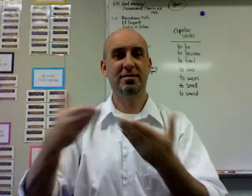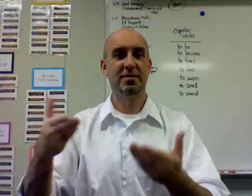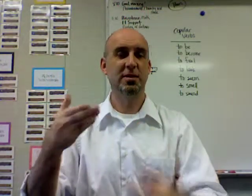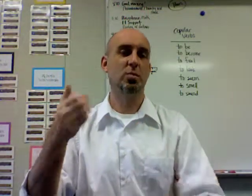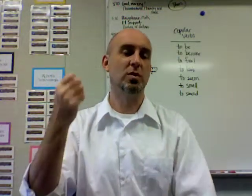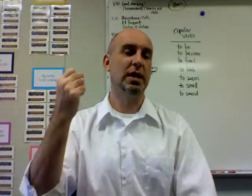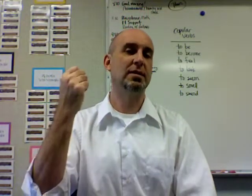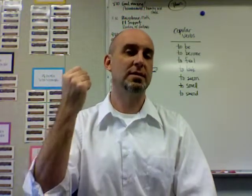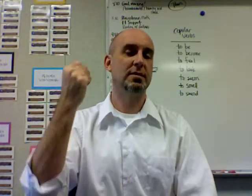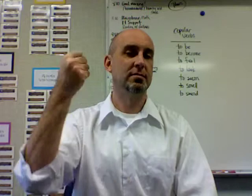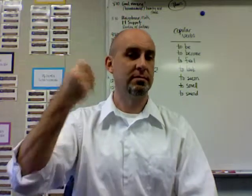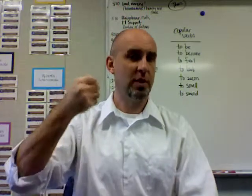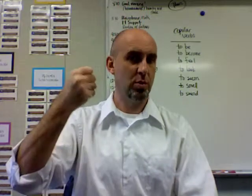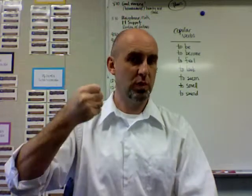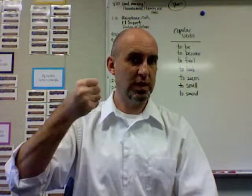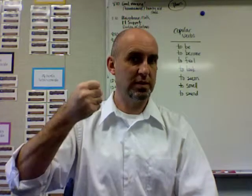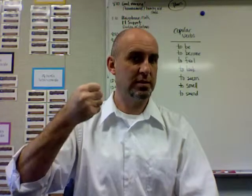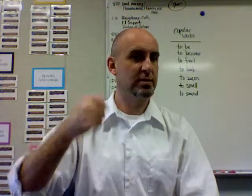it's protest. Protest.